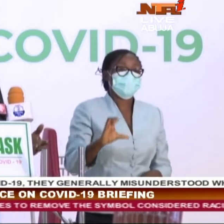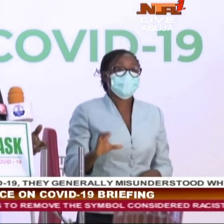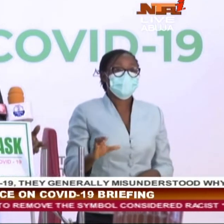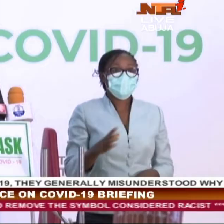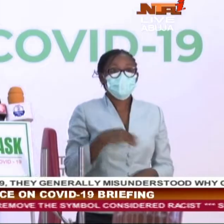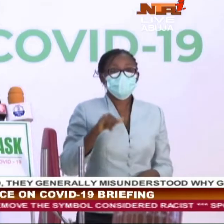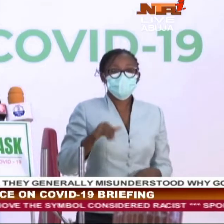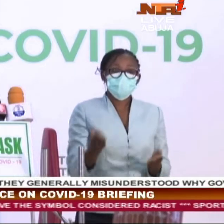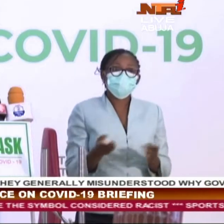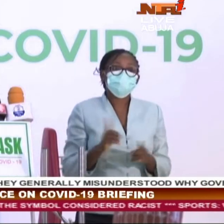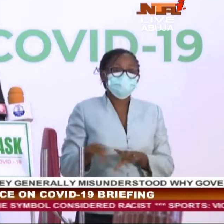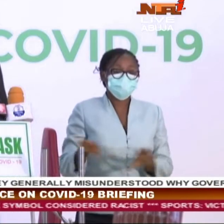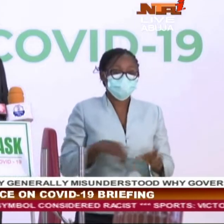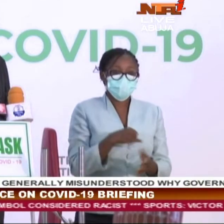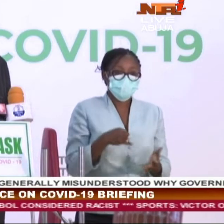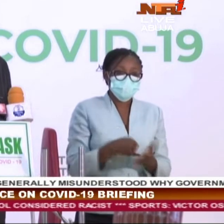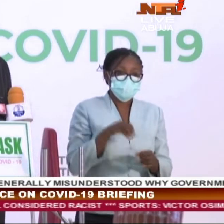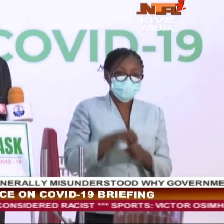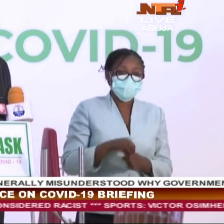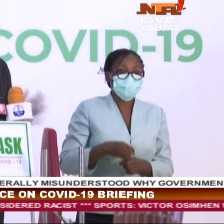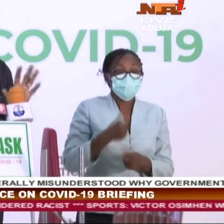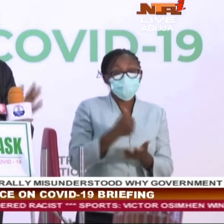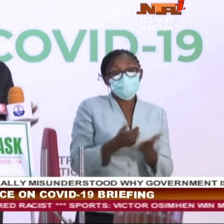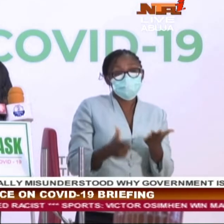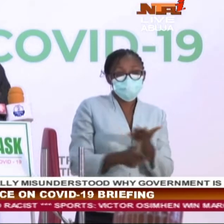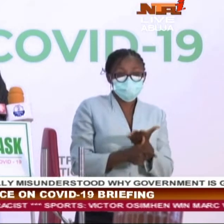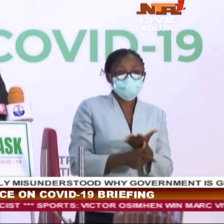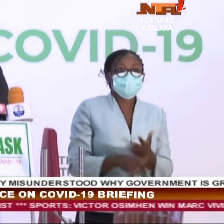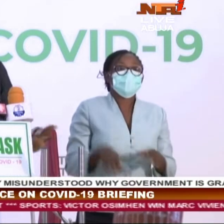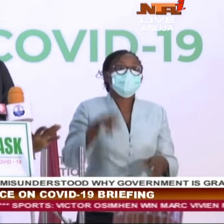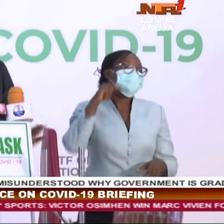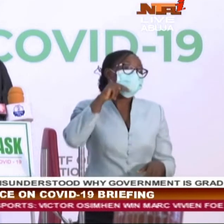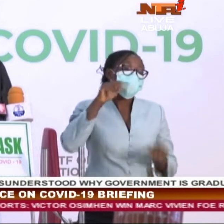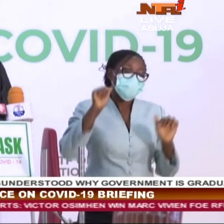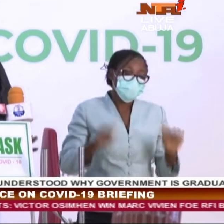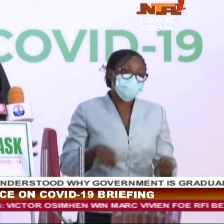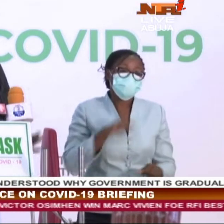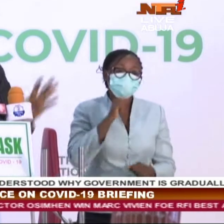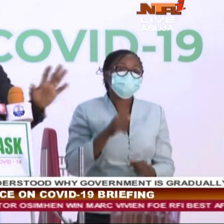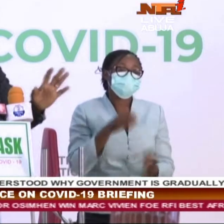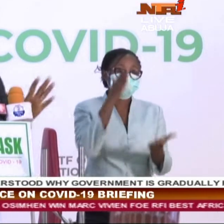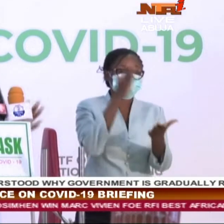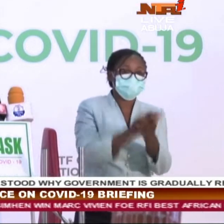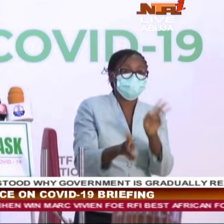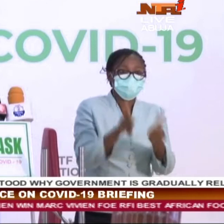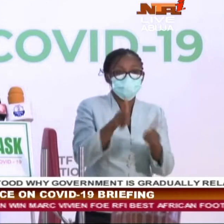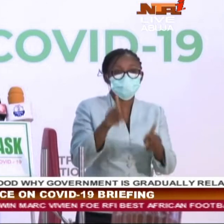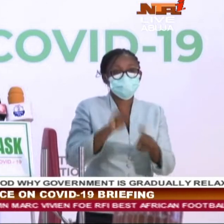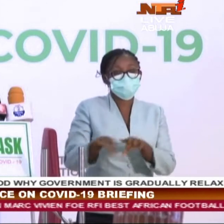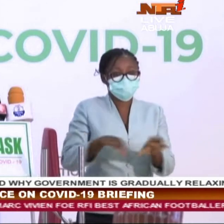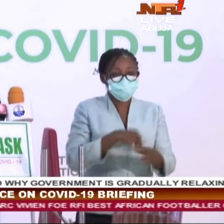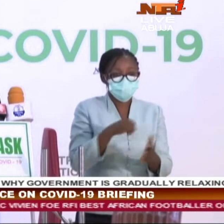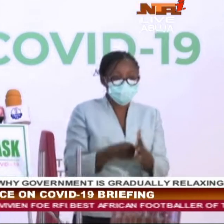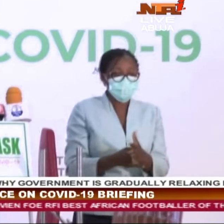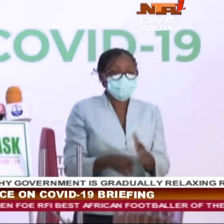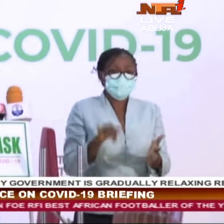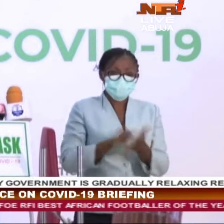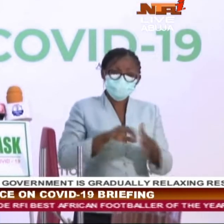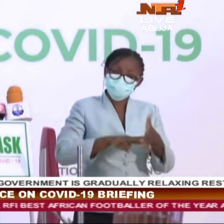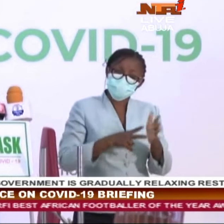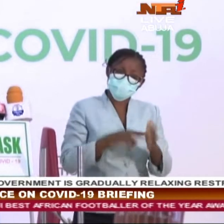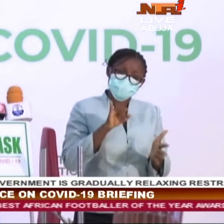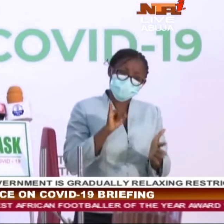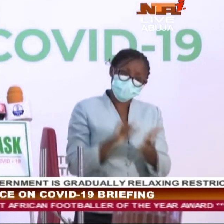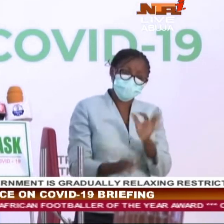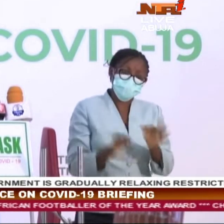August, Nigeria cannot isolate itself. So it means that the entire people that would have graduated to go to the universities for